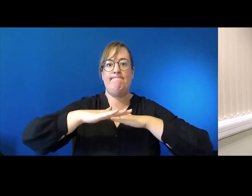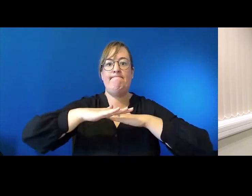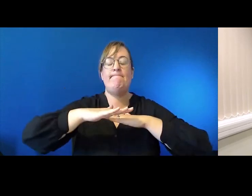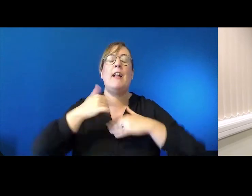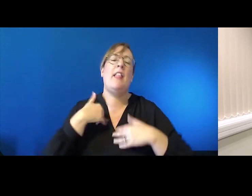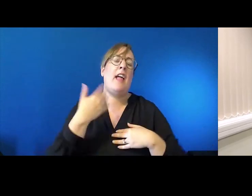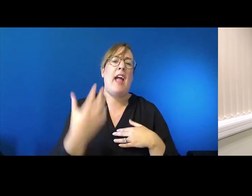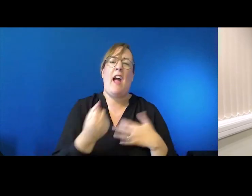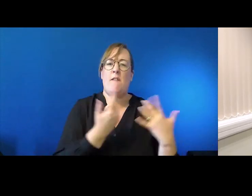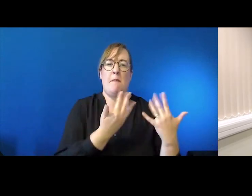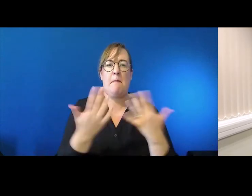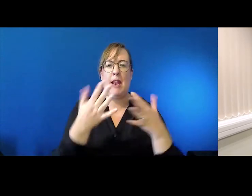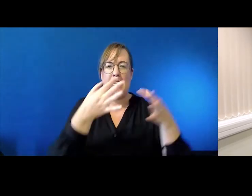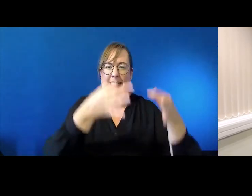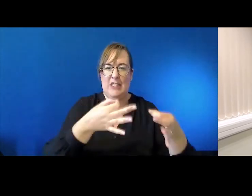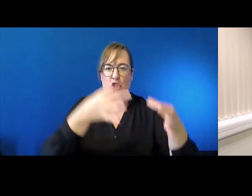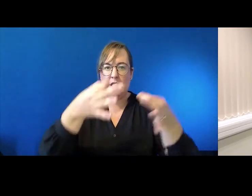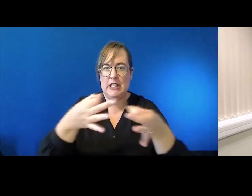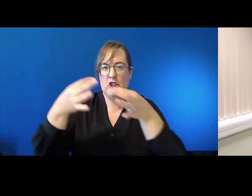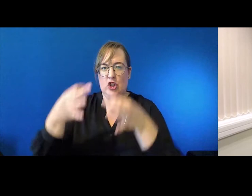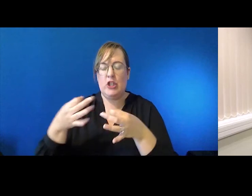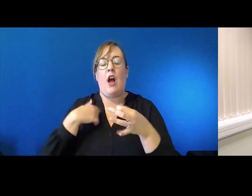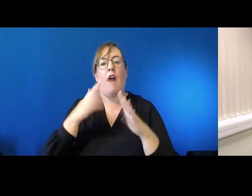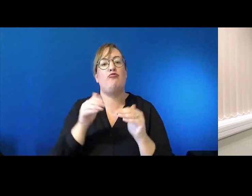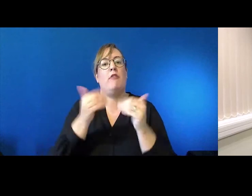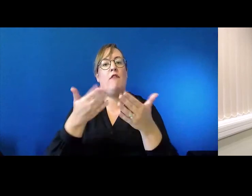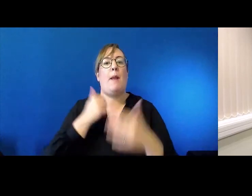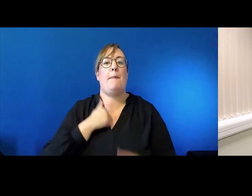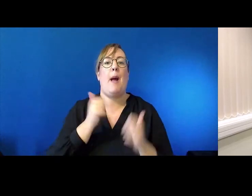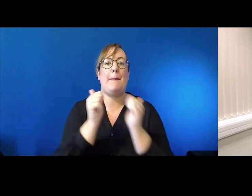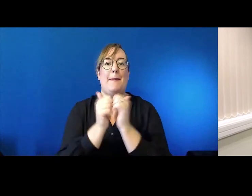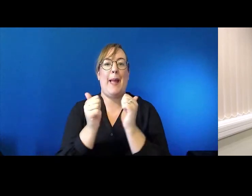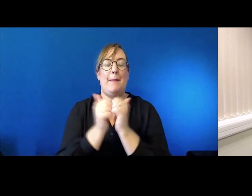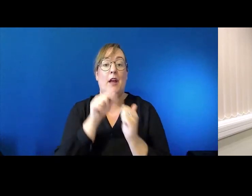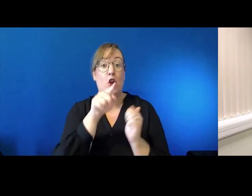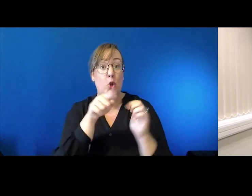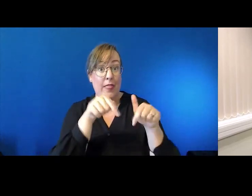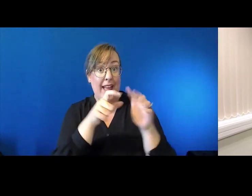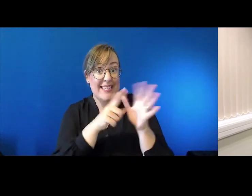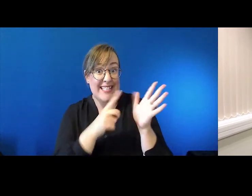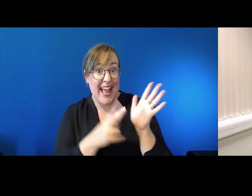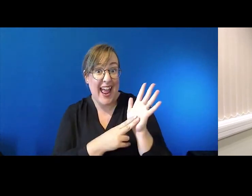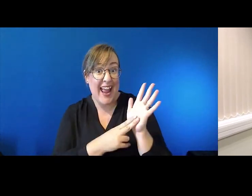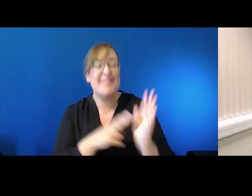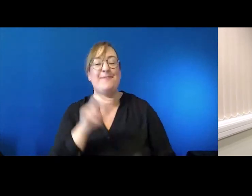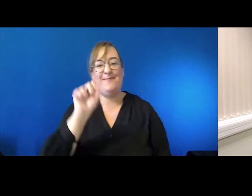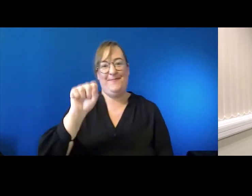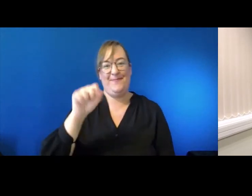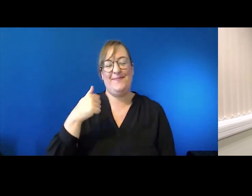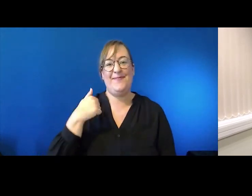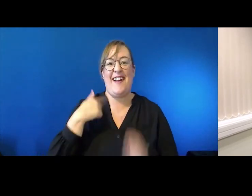which I've provided in my paper. Are you there, Dan? I am, and I'm just about to give